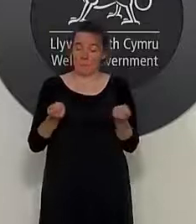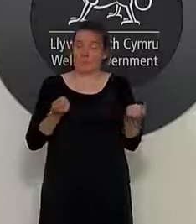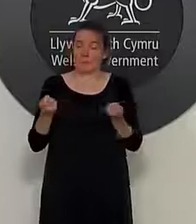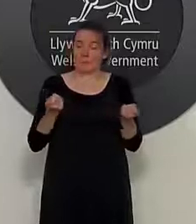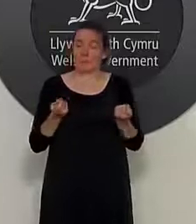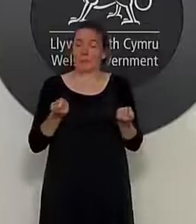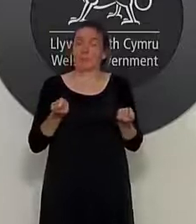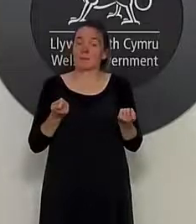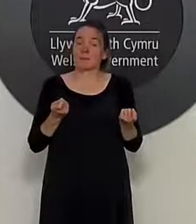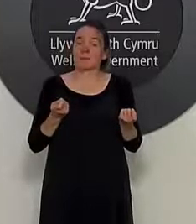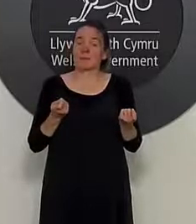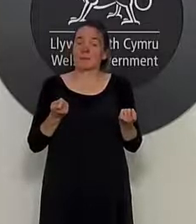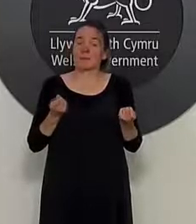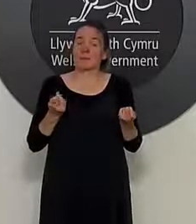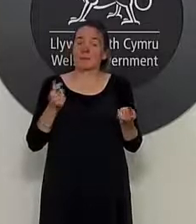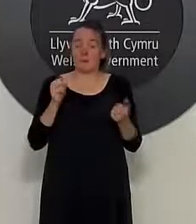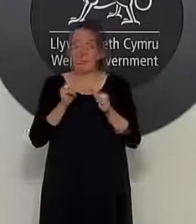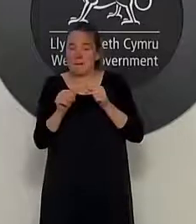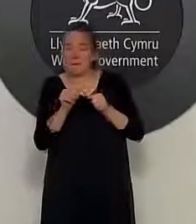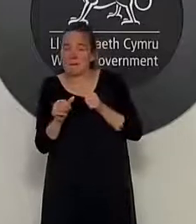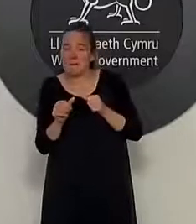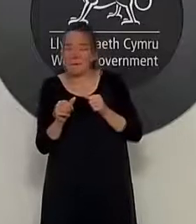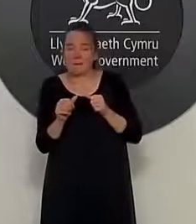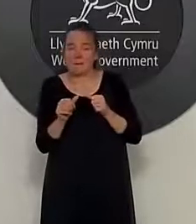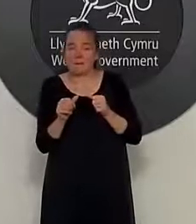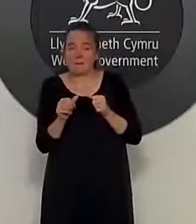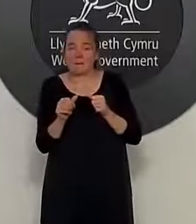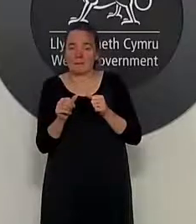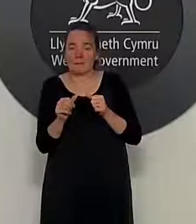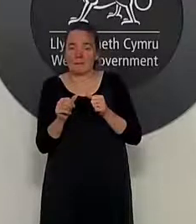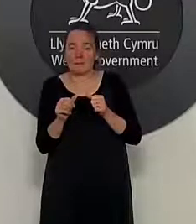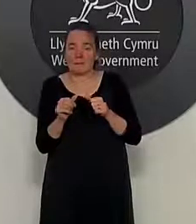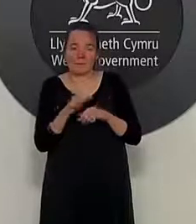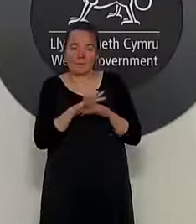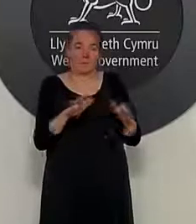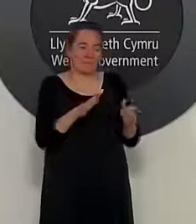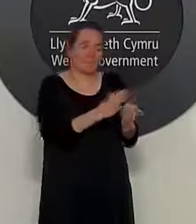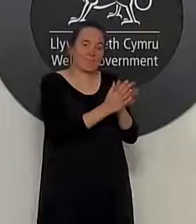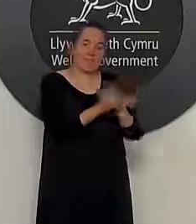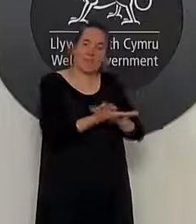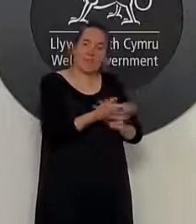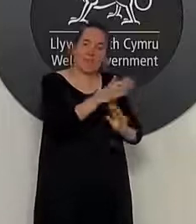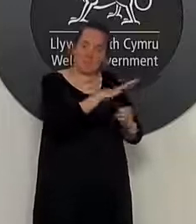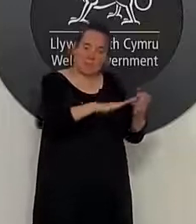Wales in a way that doesn't undermine the reasons that they come here in the first place.